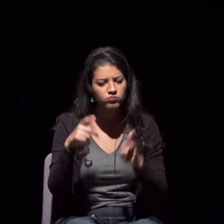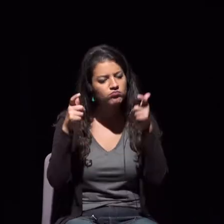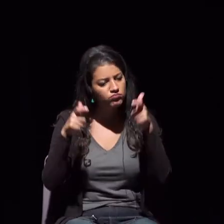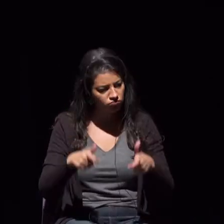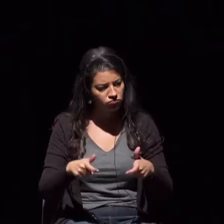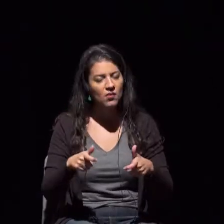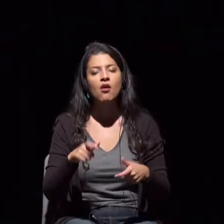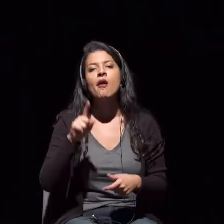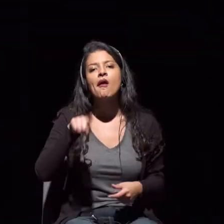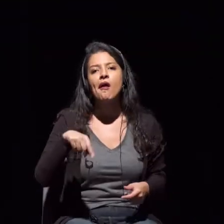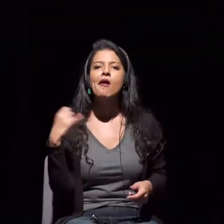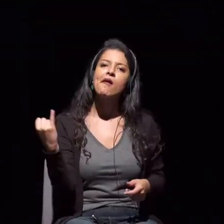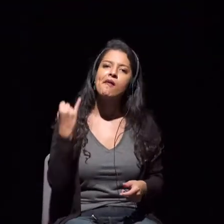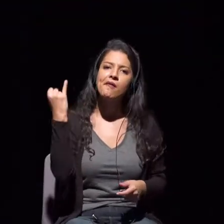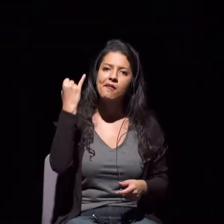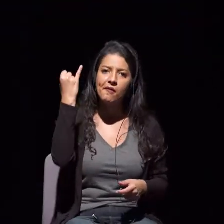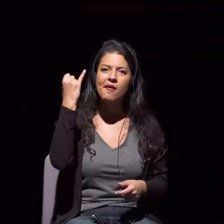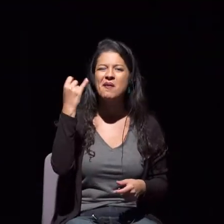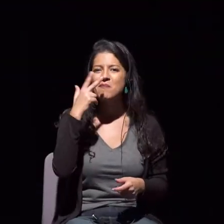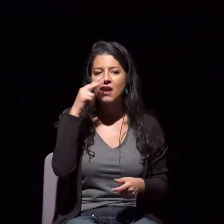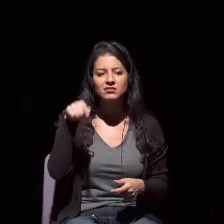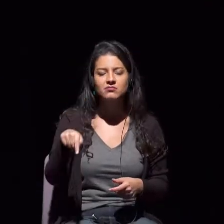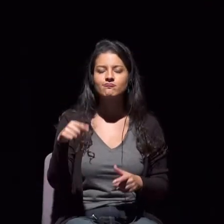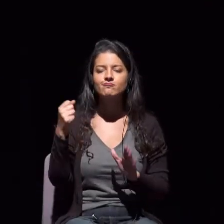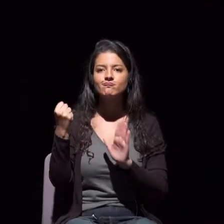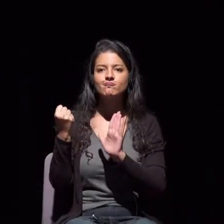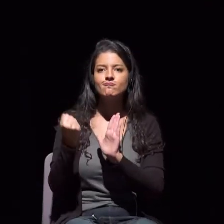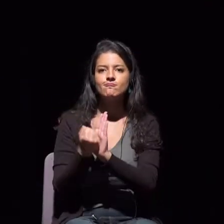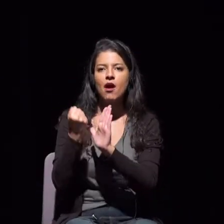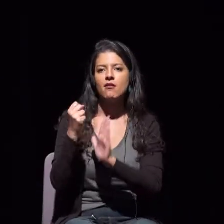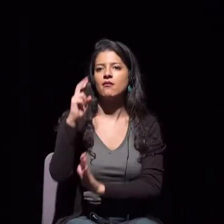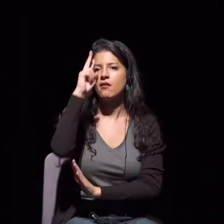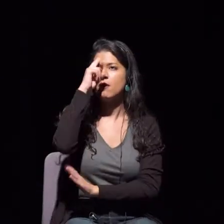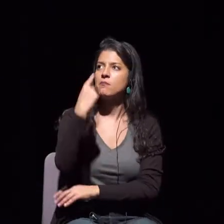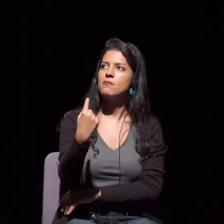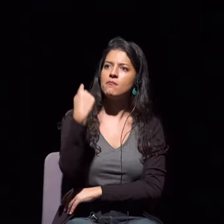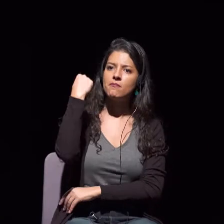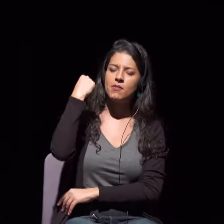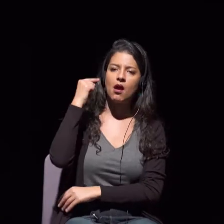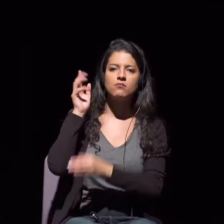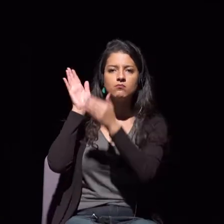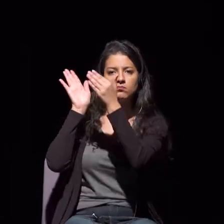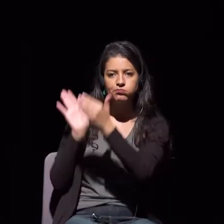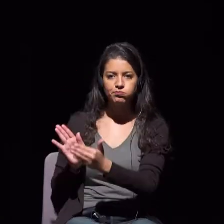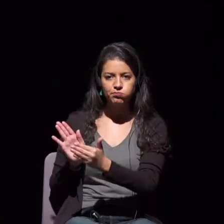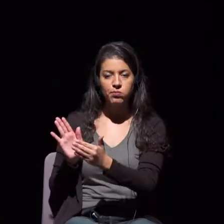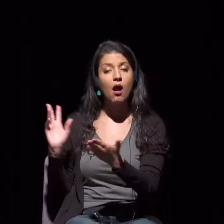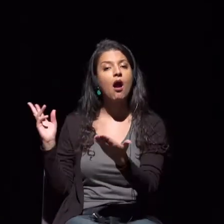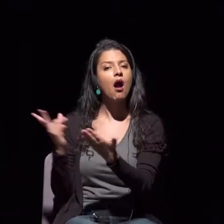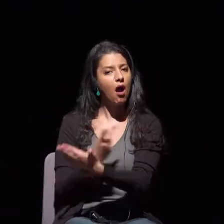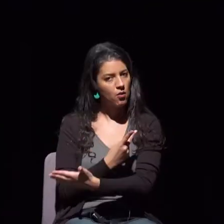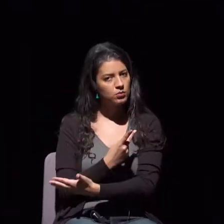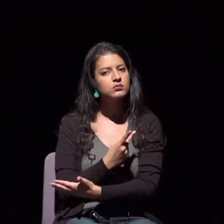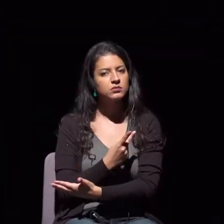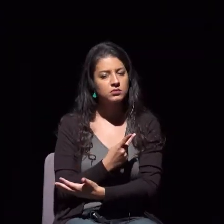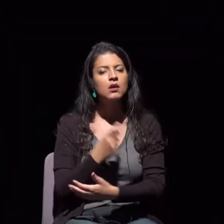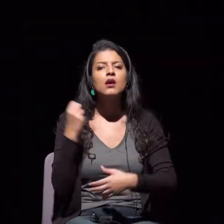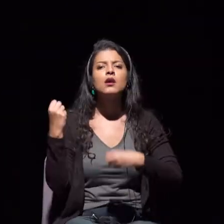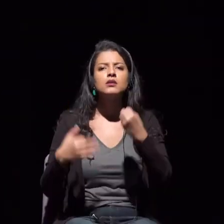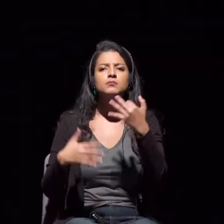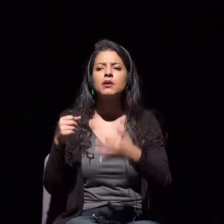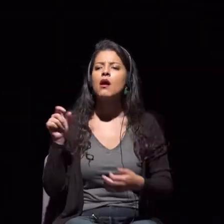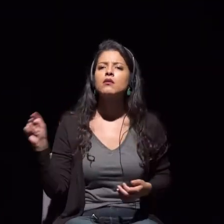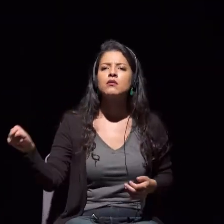time, as a way to state the absence of people who are now, you know,